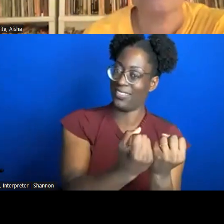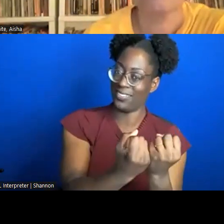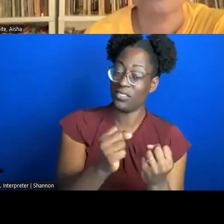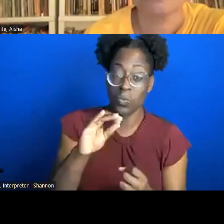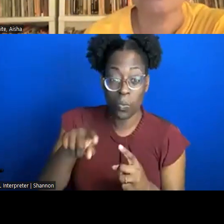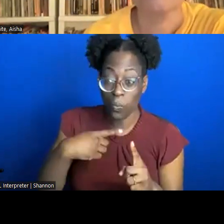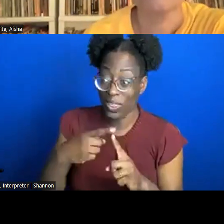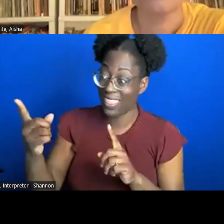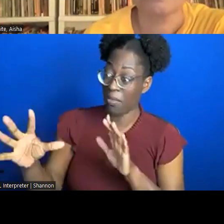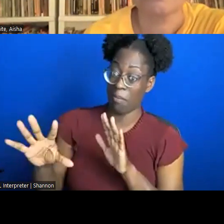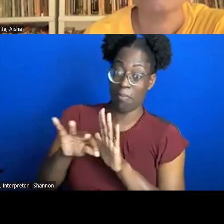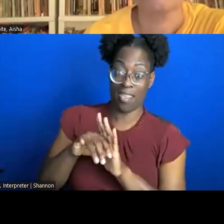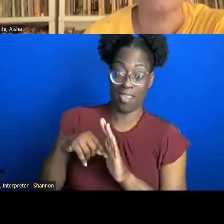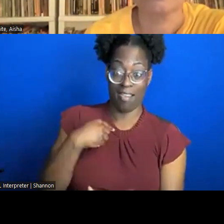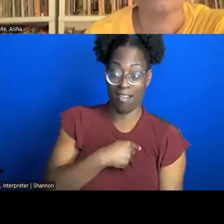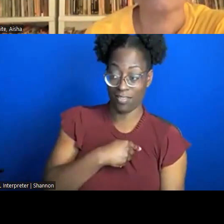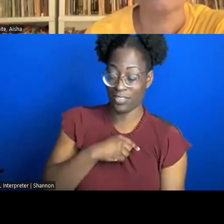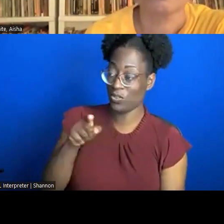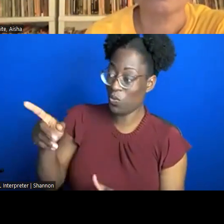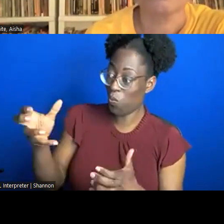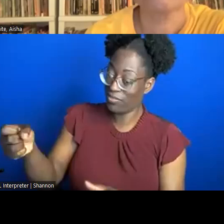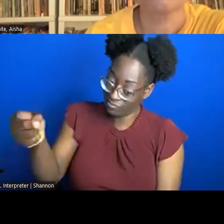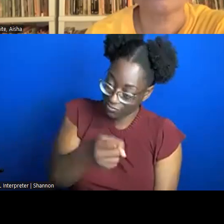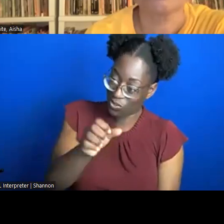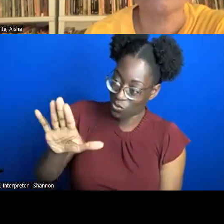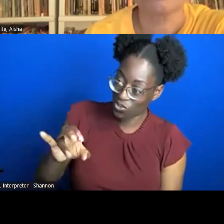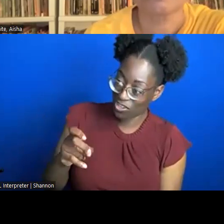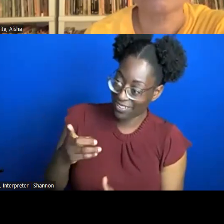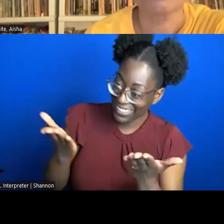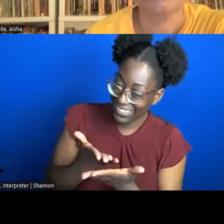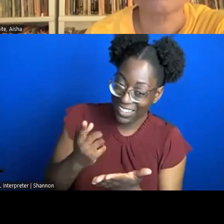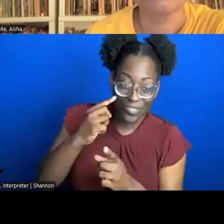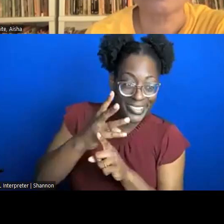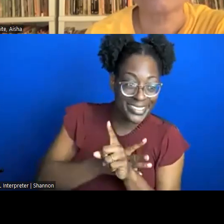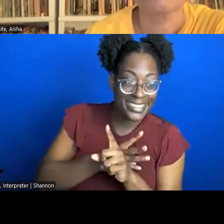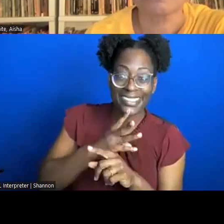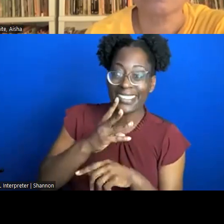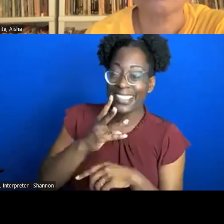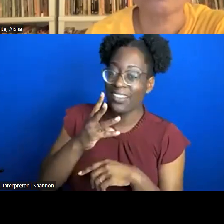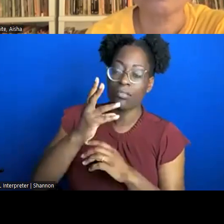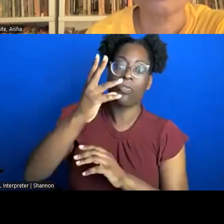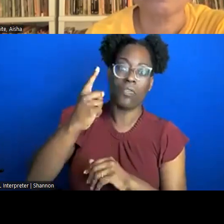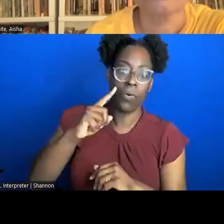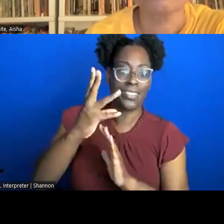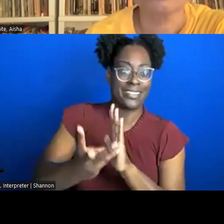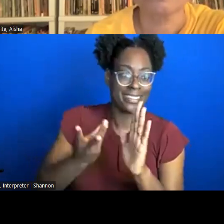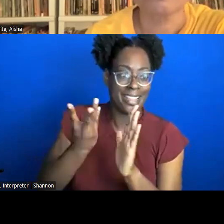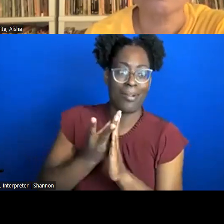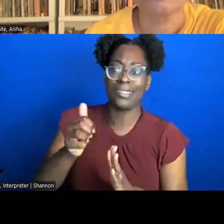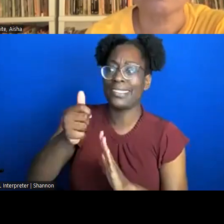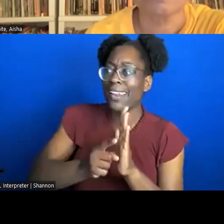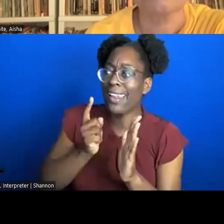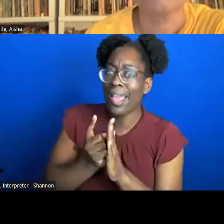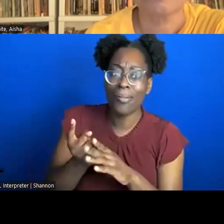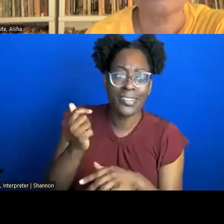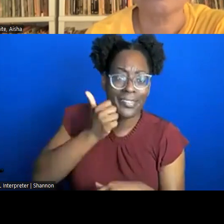sure that you are comfortable giving me your baby for 6 or 8 or 10 hours a day? If we start there, then we're going